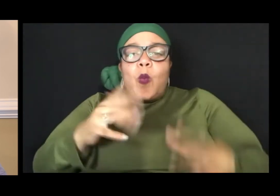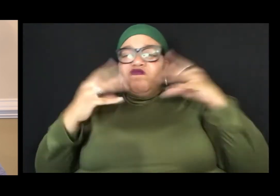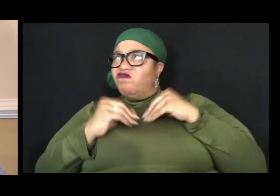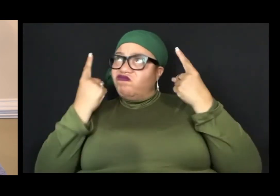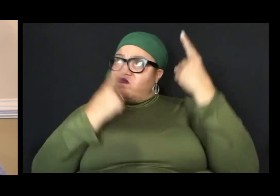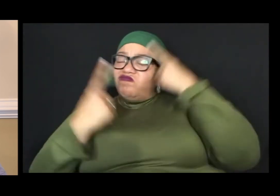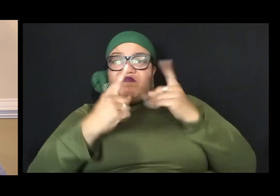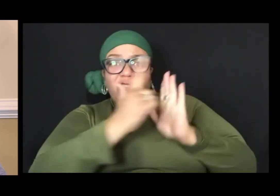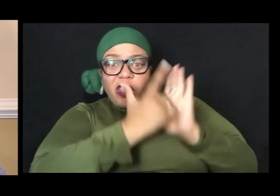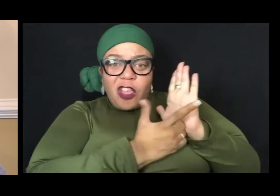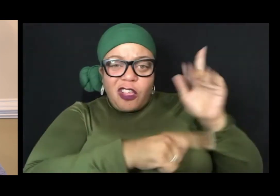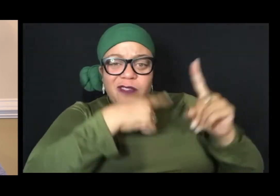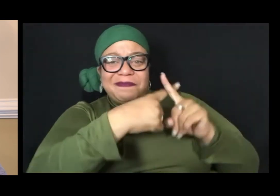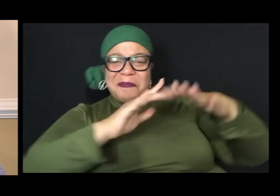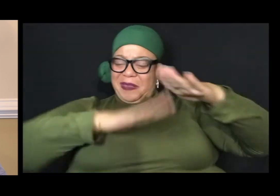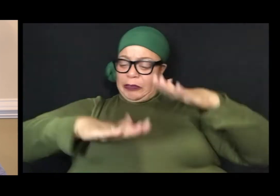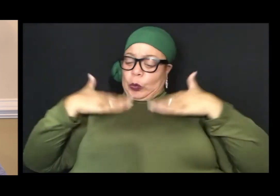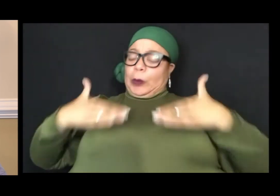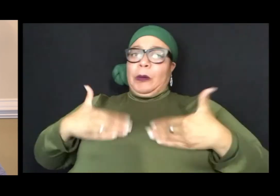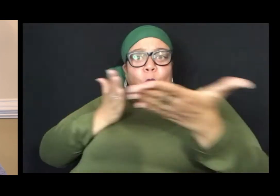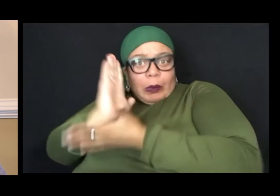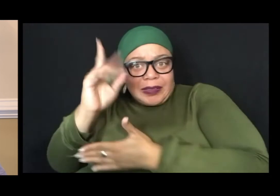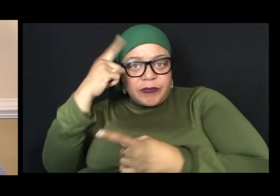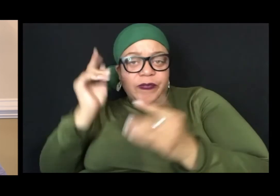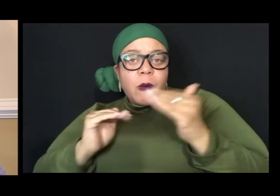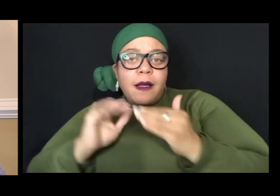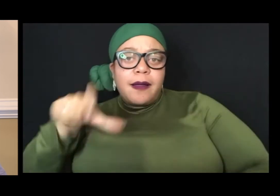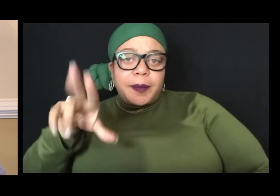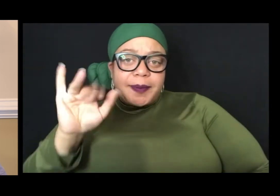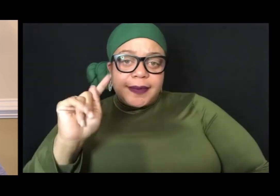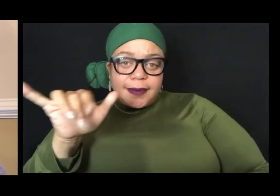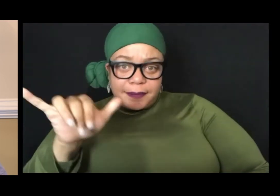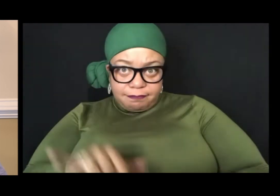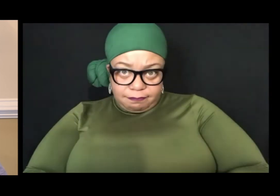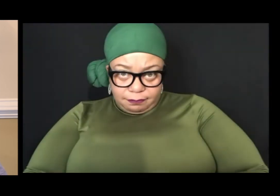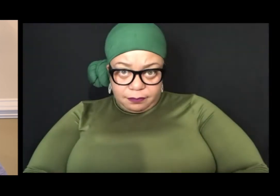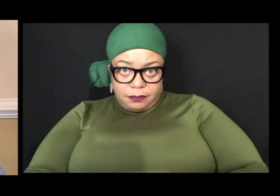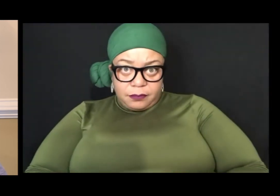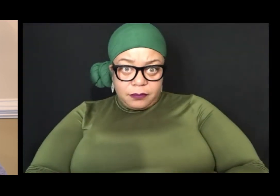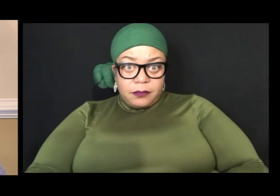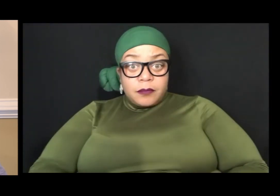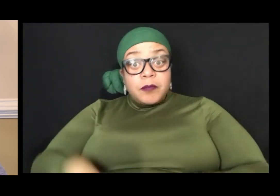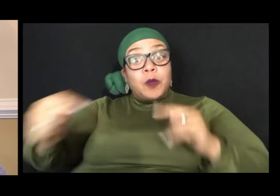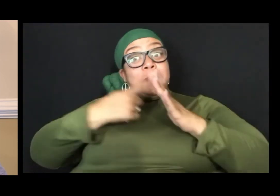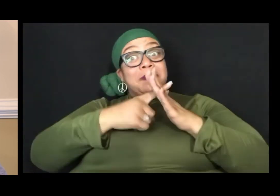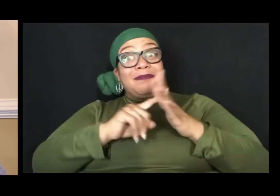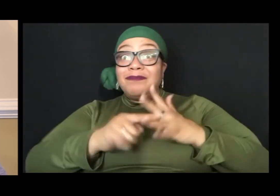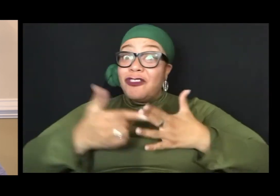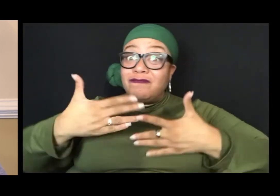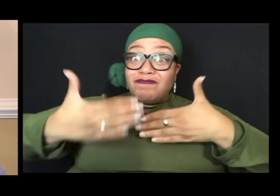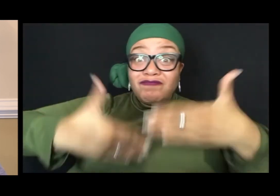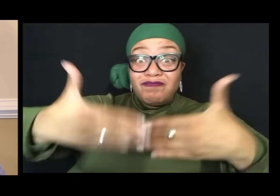consideration the laws and basic human rights for equity. To begin to make progress on the